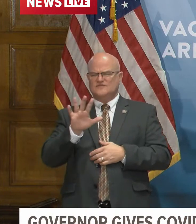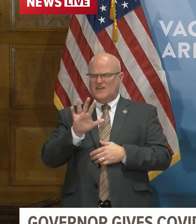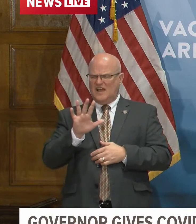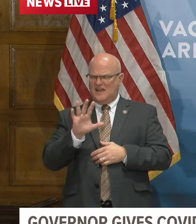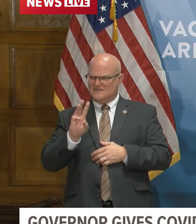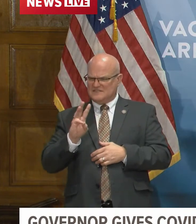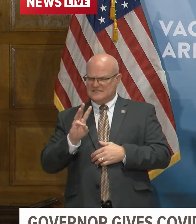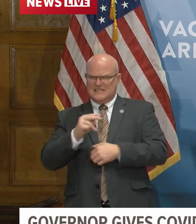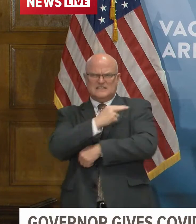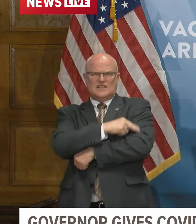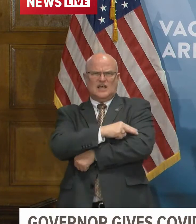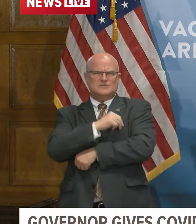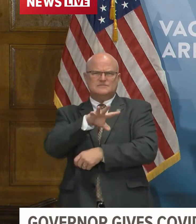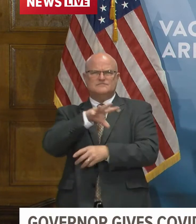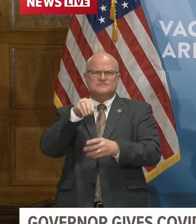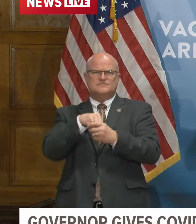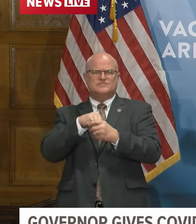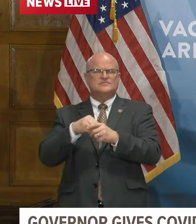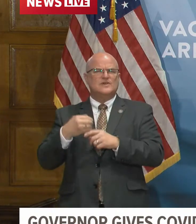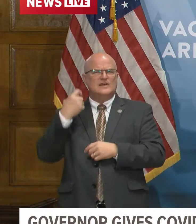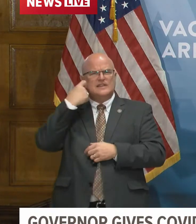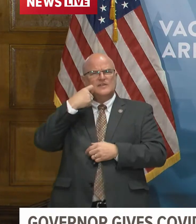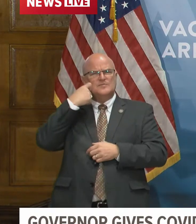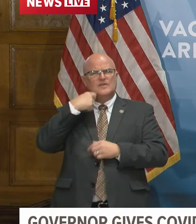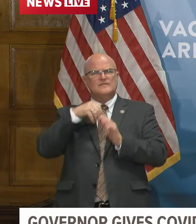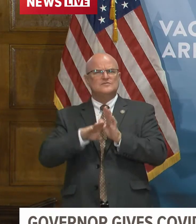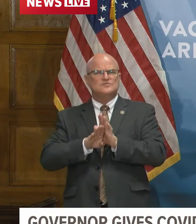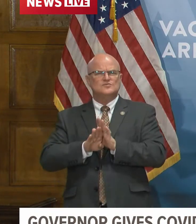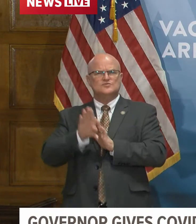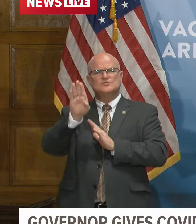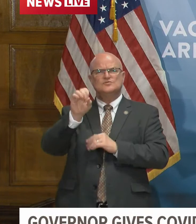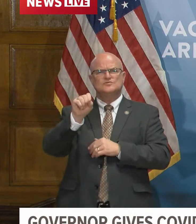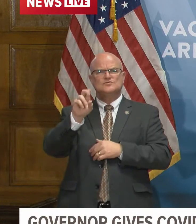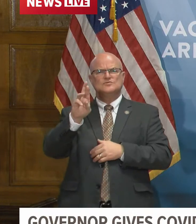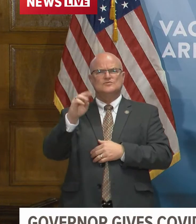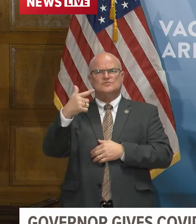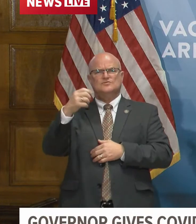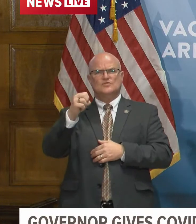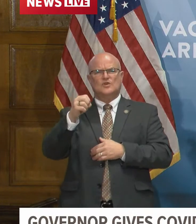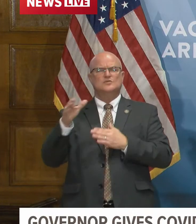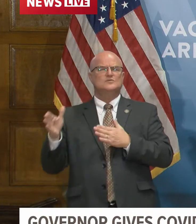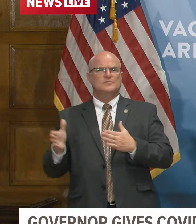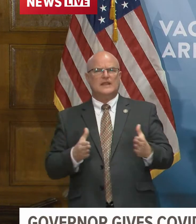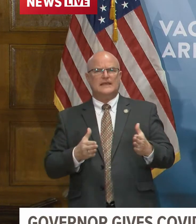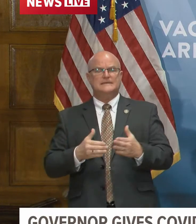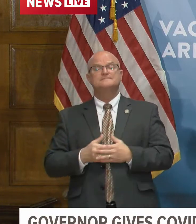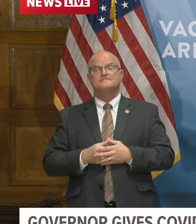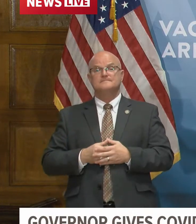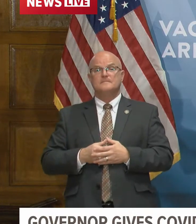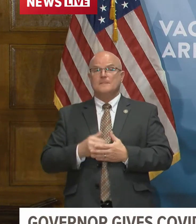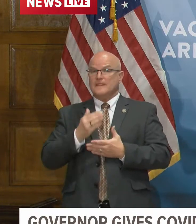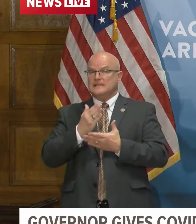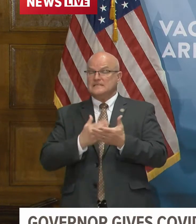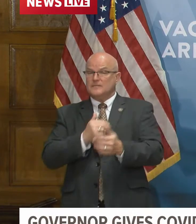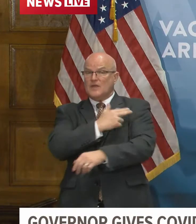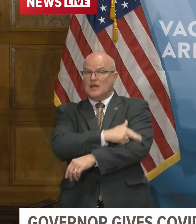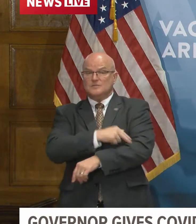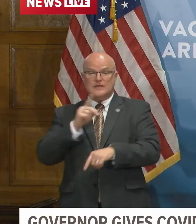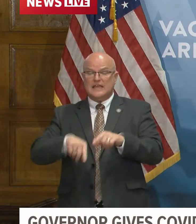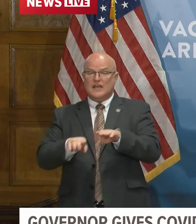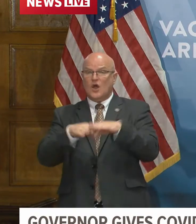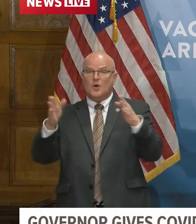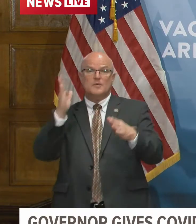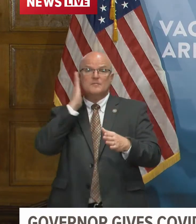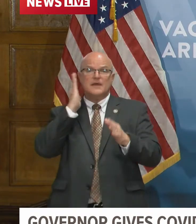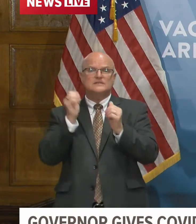that participated in our previous surge plan. Right. And some of those hospitals cannot reopen those